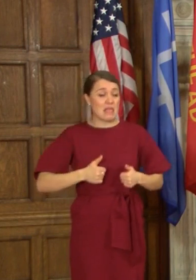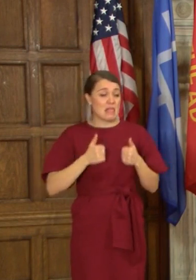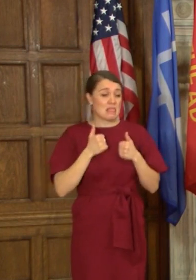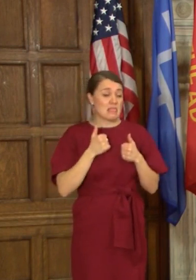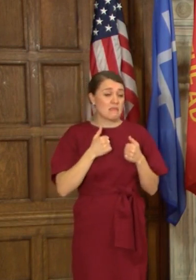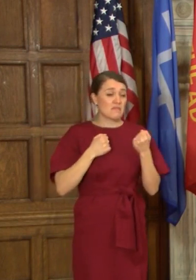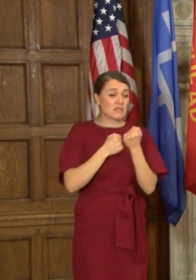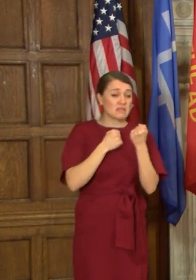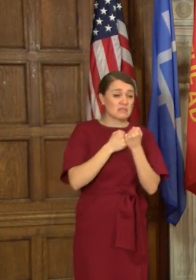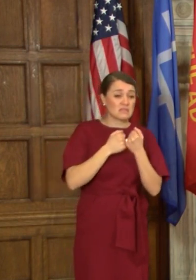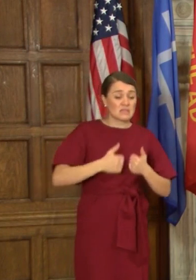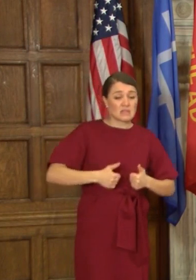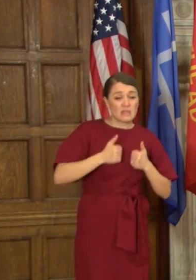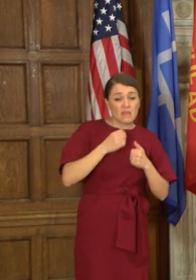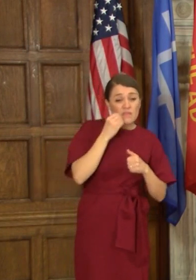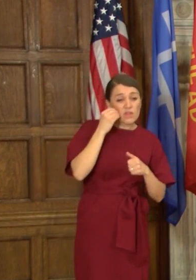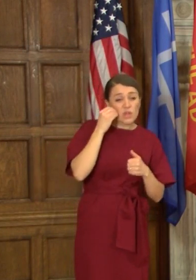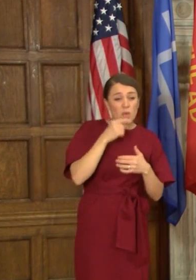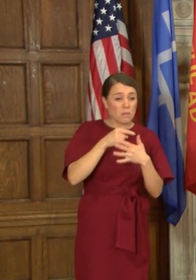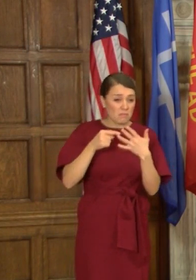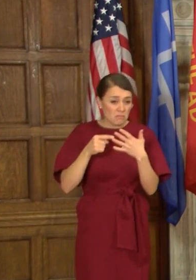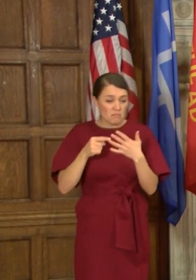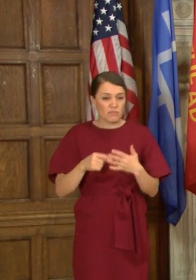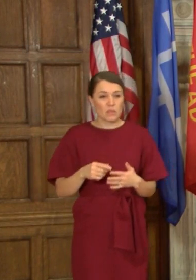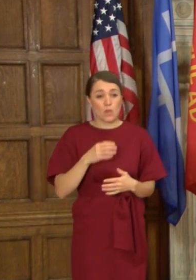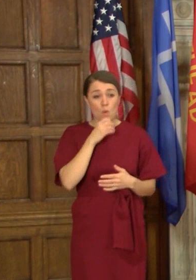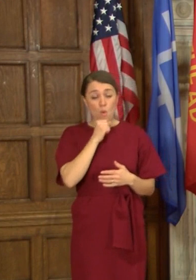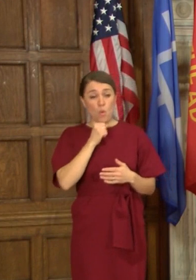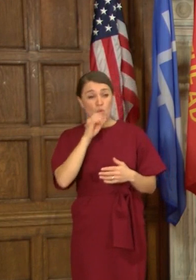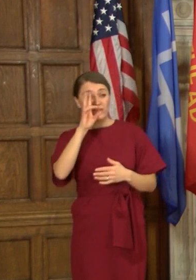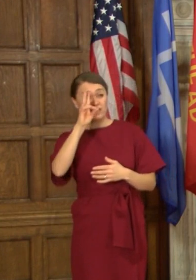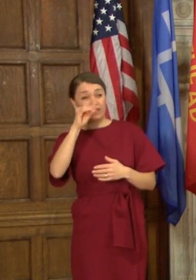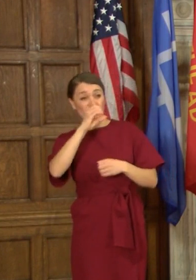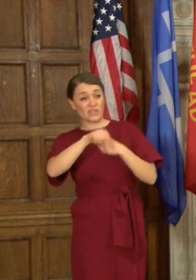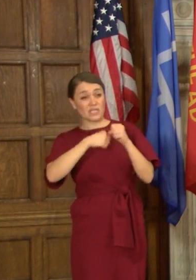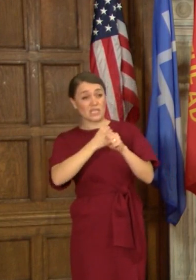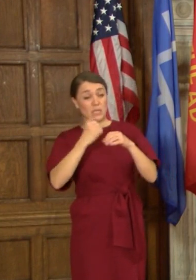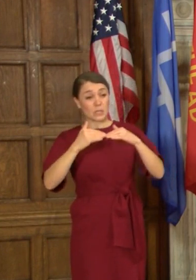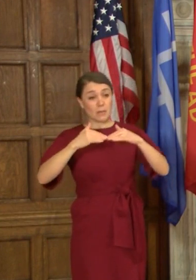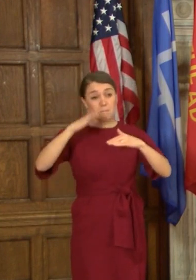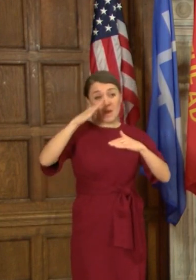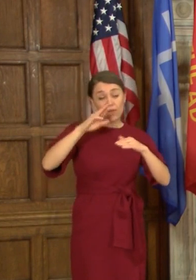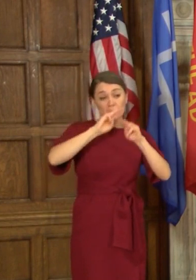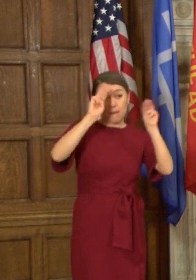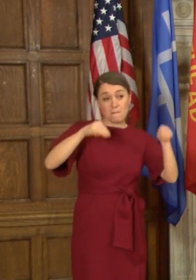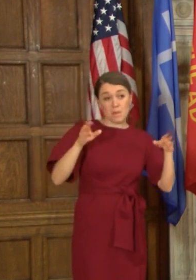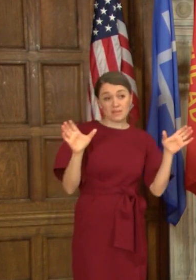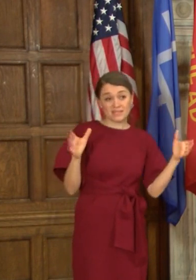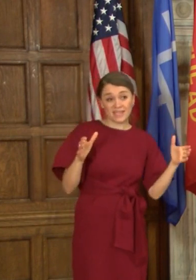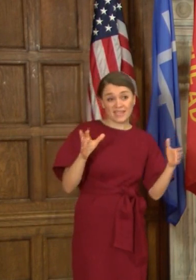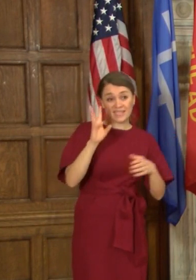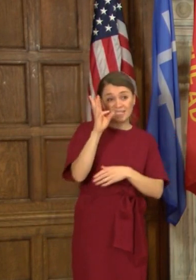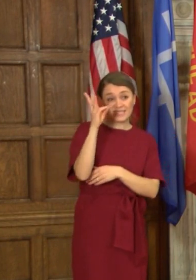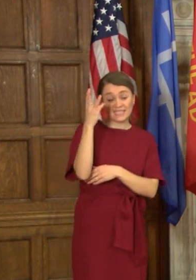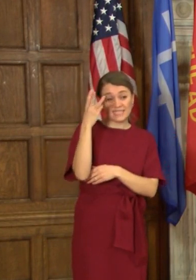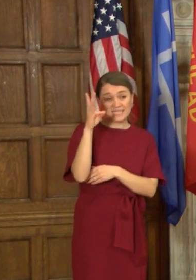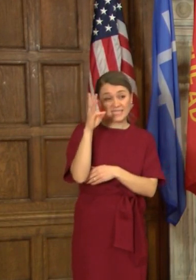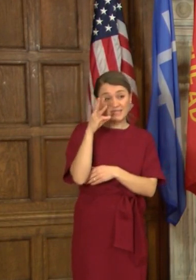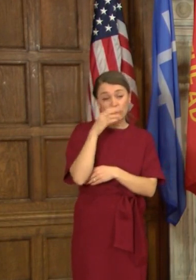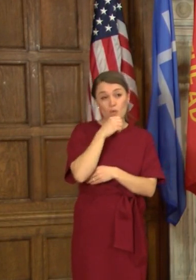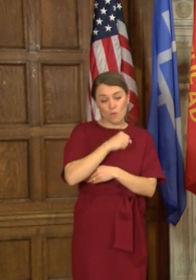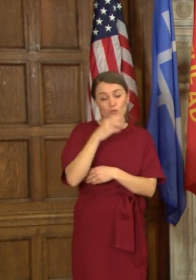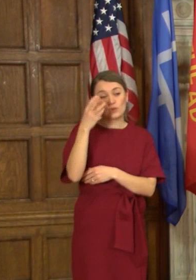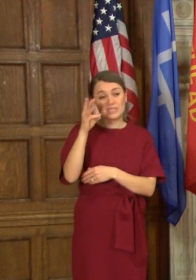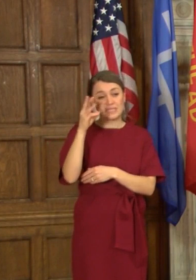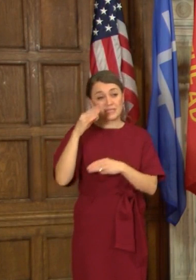assisted living facilities, seniors 70 years of age and older, Montanans 16 and